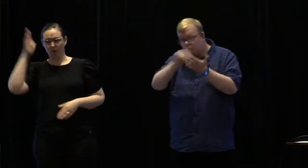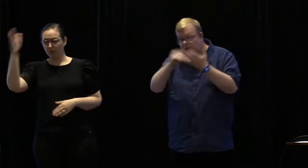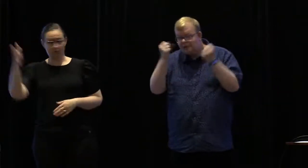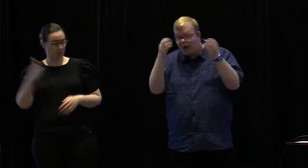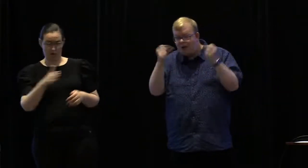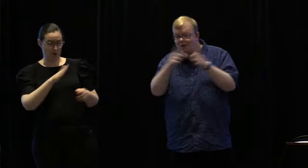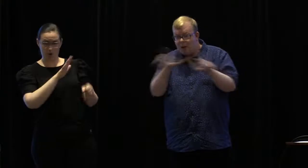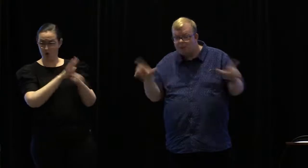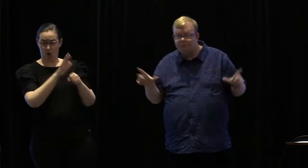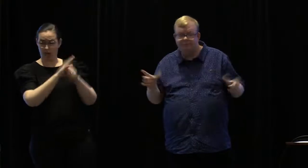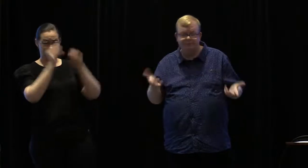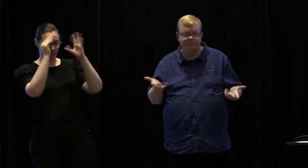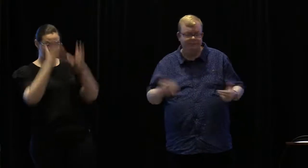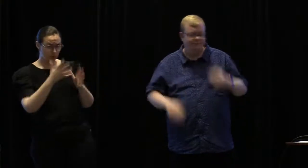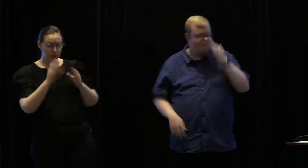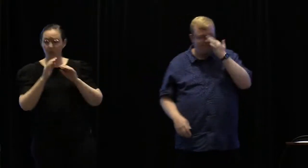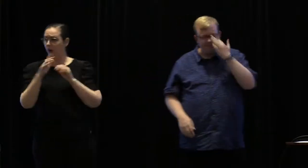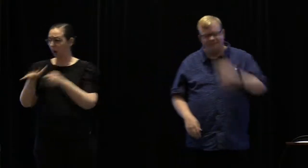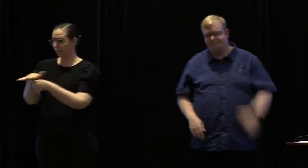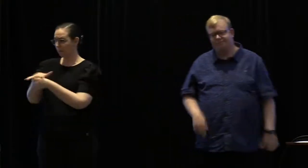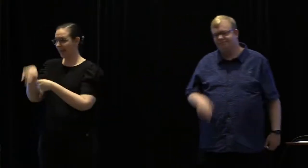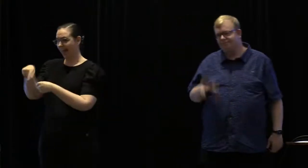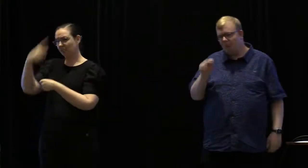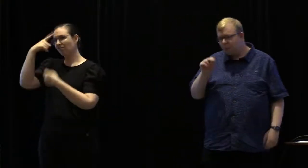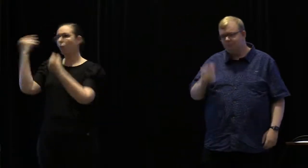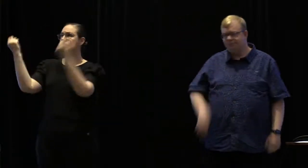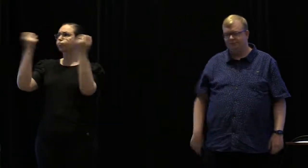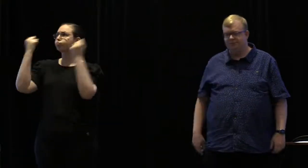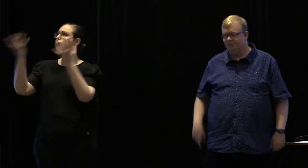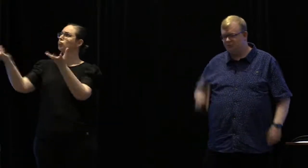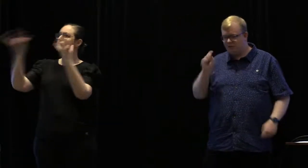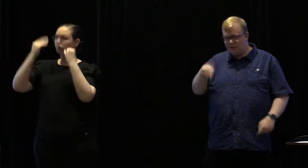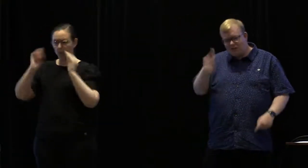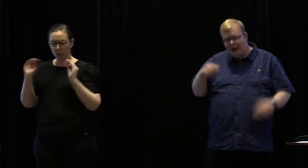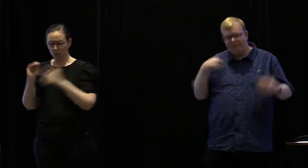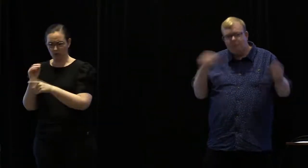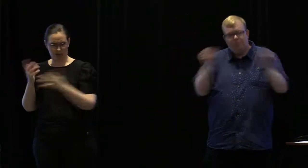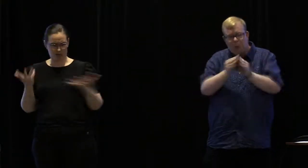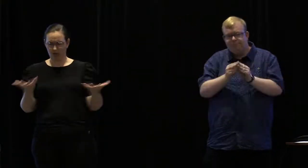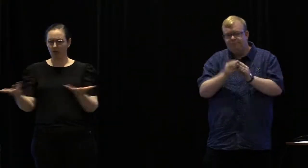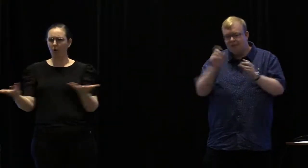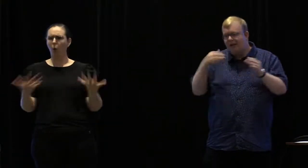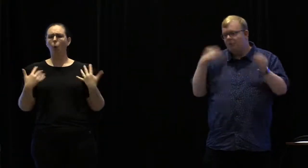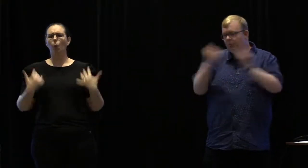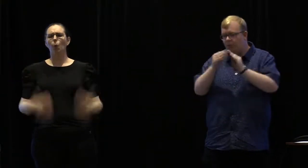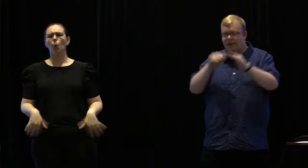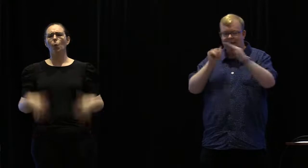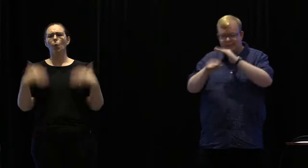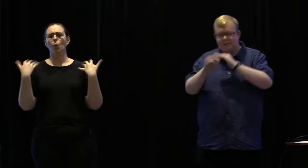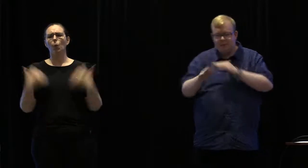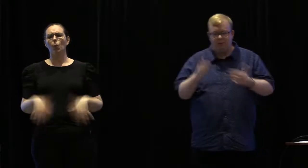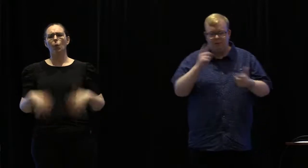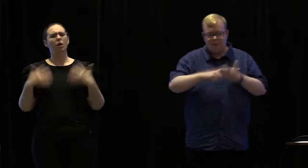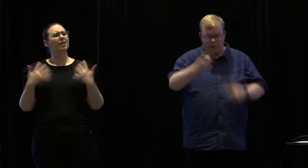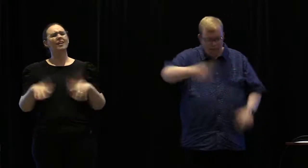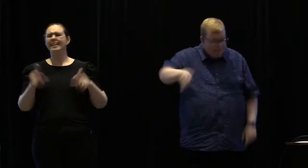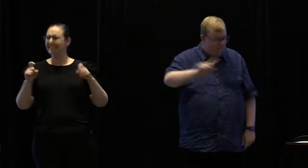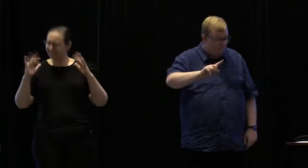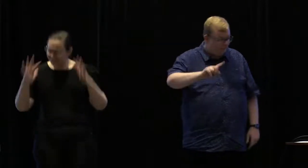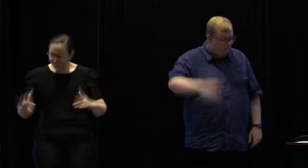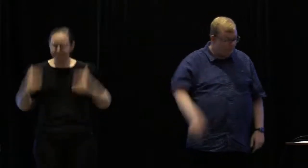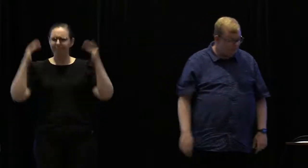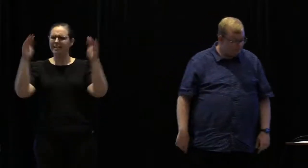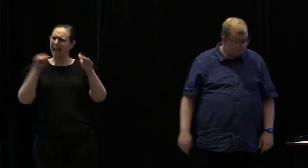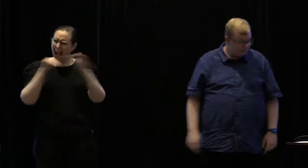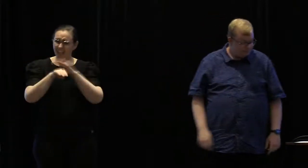don't have enough teachers and we don't have enough spaces in sign language using care places, how can we expect them to be